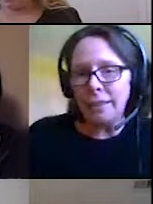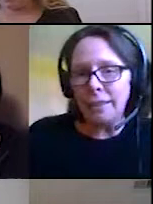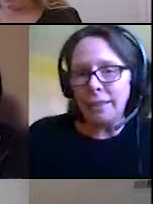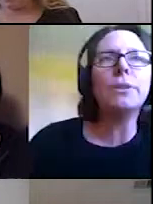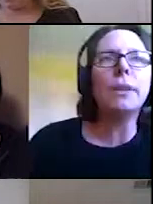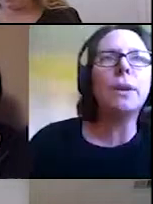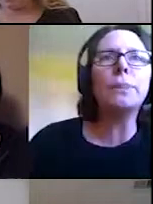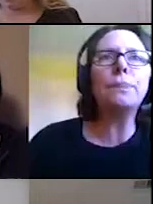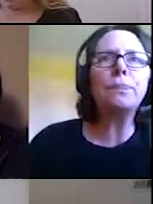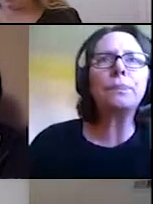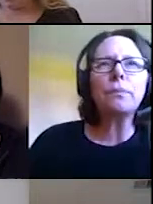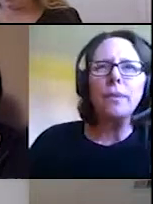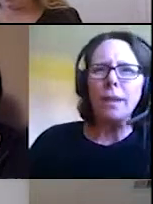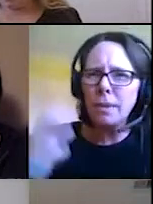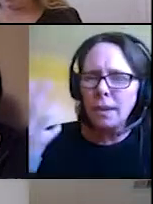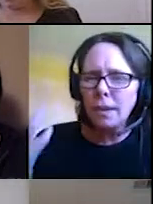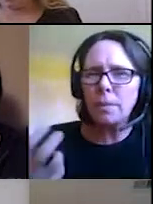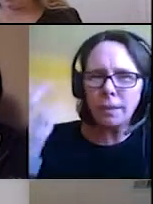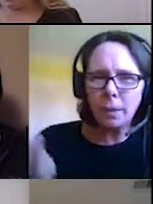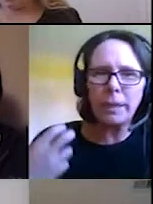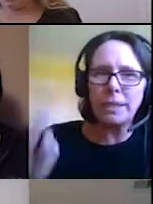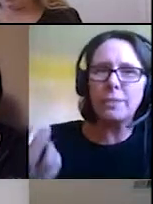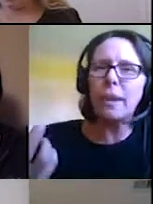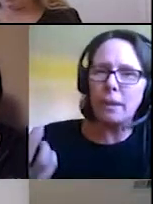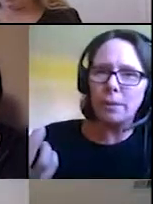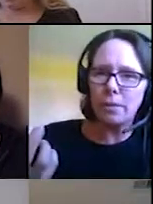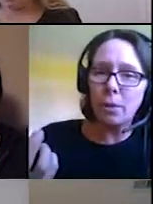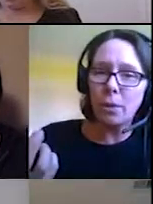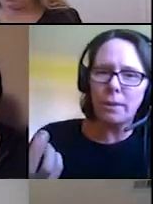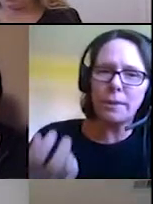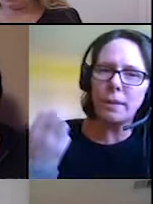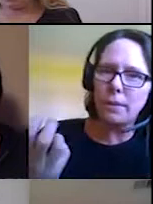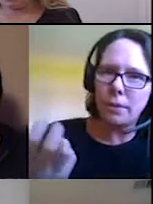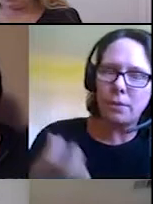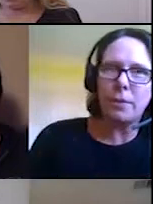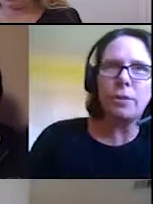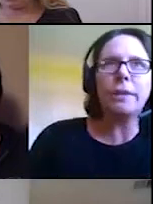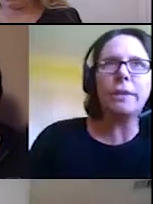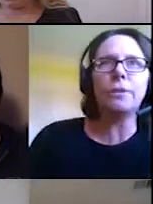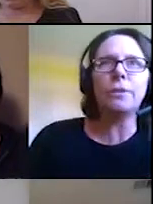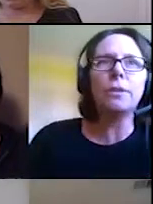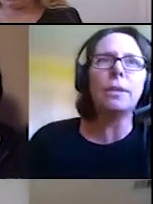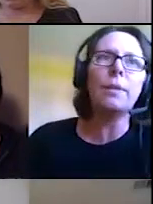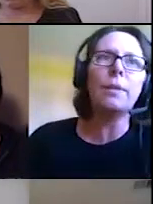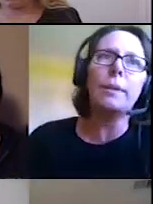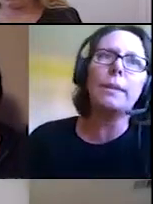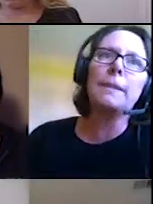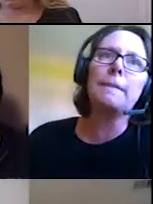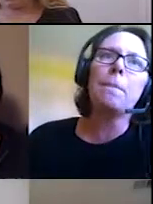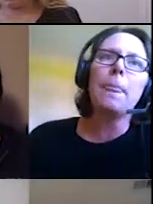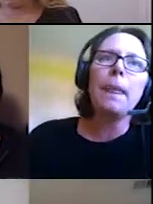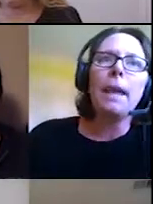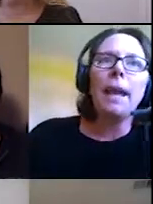AAC, thinking about keyword sign as well. I'm thinking about helping kids develop lots of concepts. Keyword sign is really great for concept